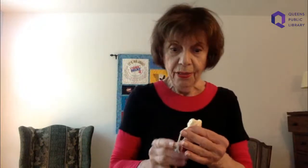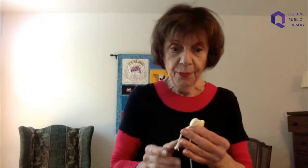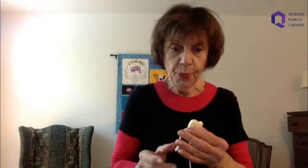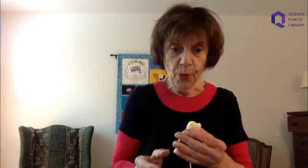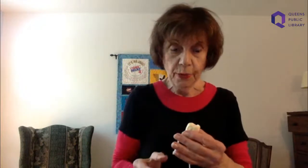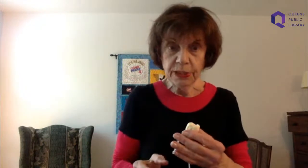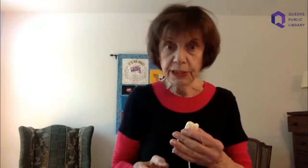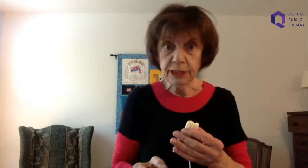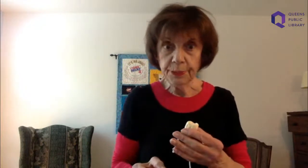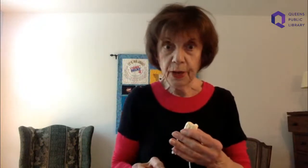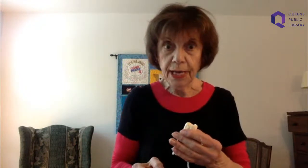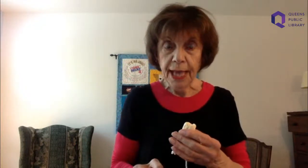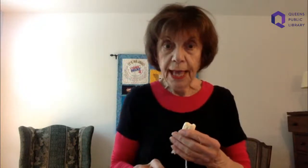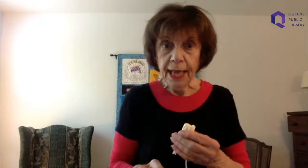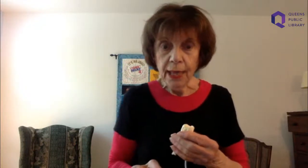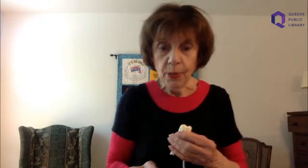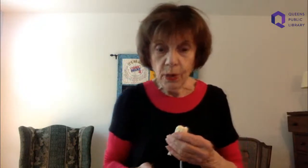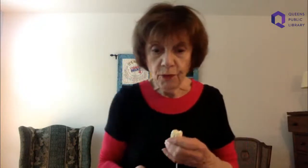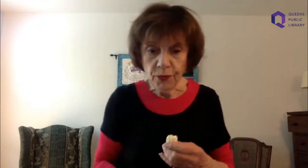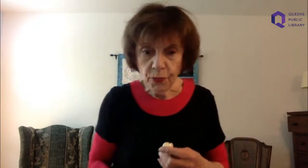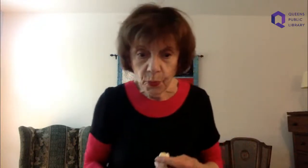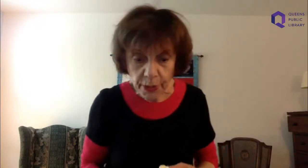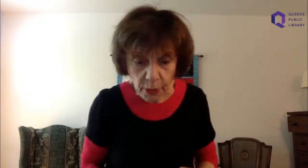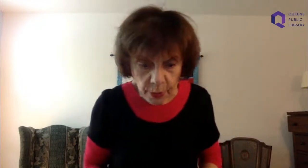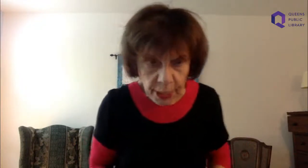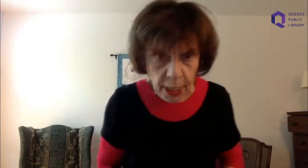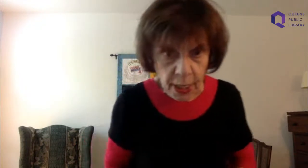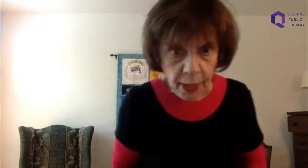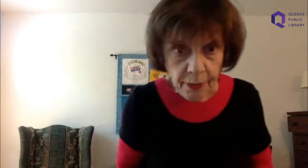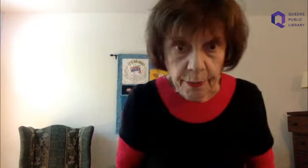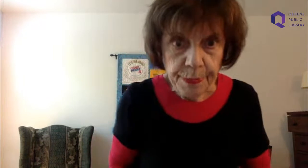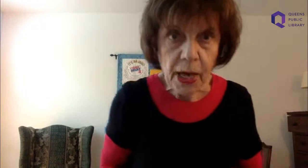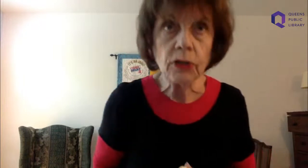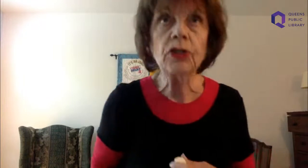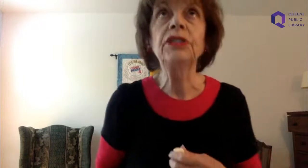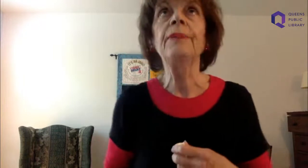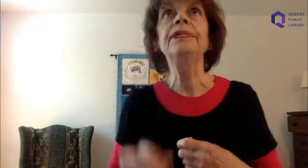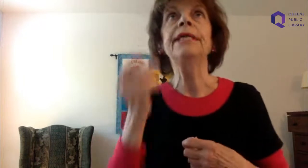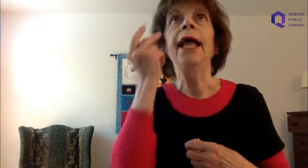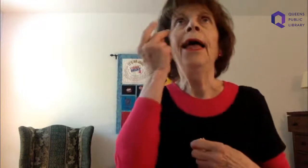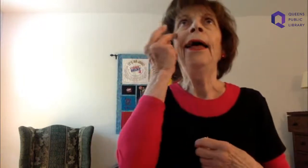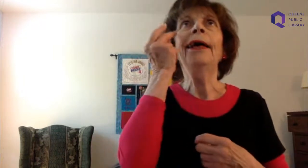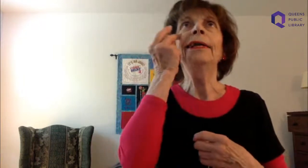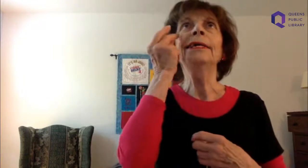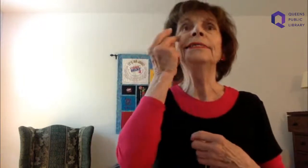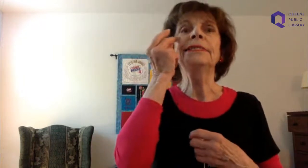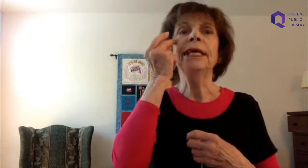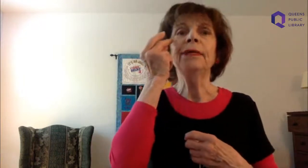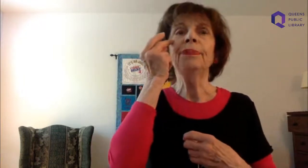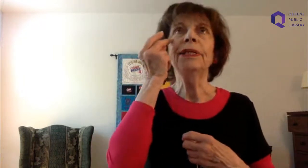The boy was a surprise. He went over to the window. The bear looked up. He said, can I see it,